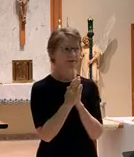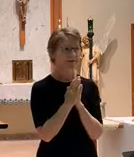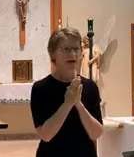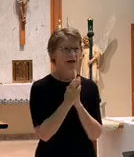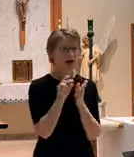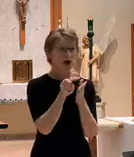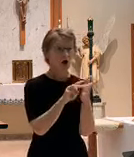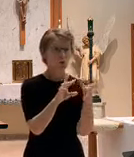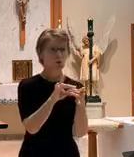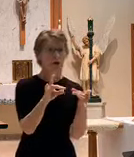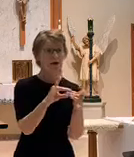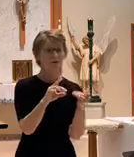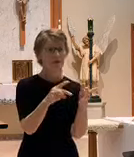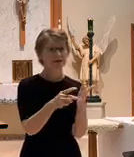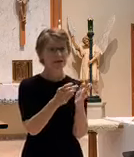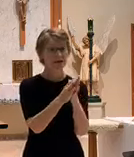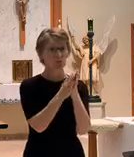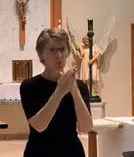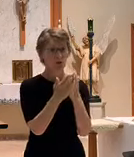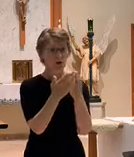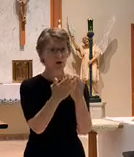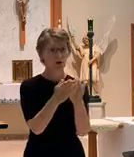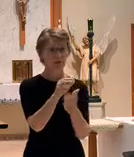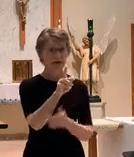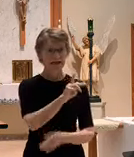A reading from the second book of Kings.